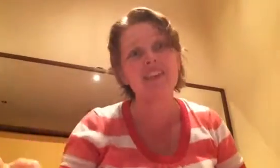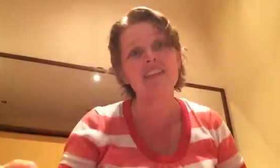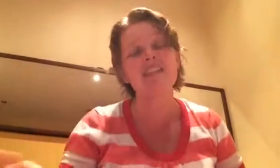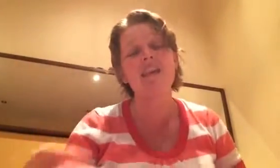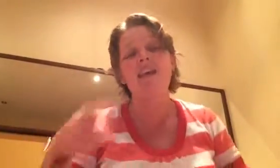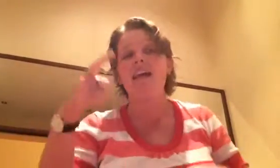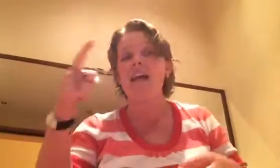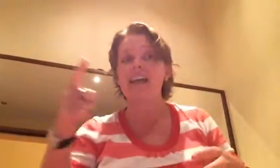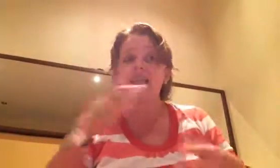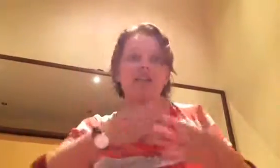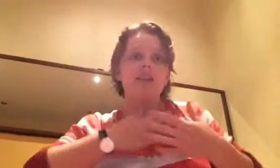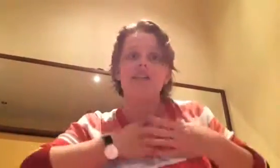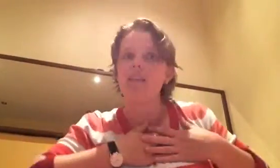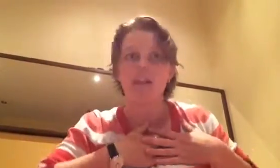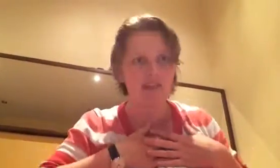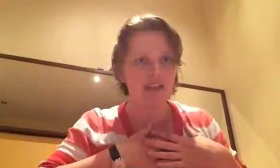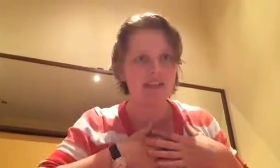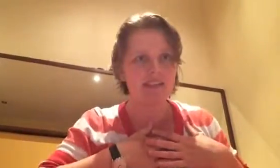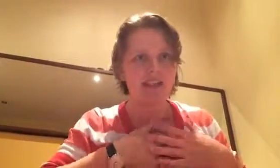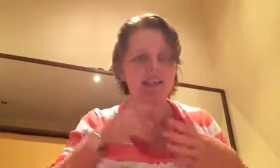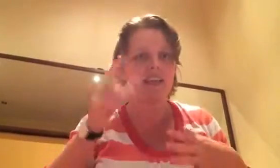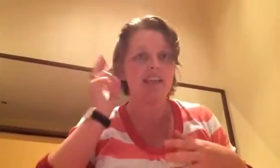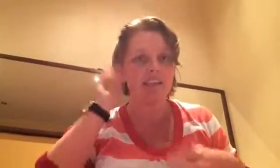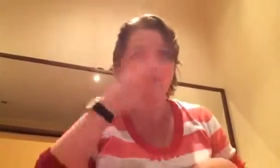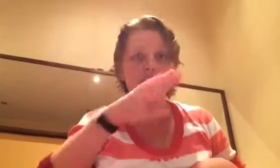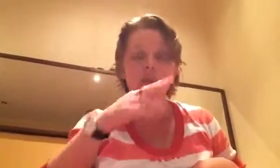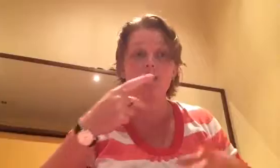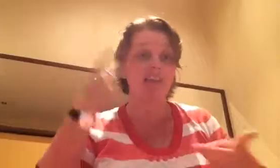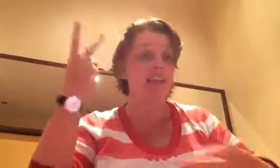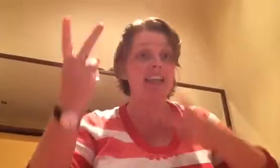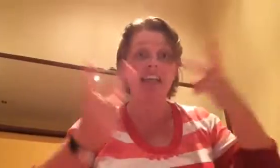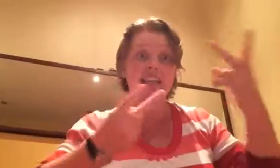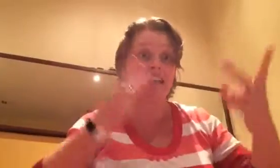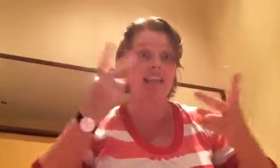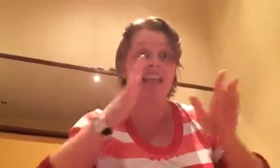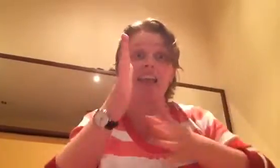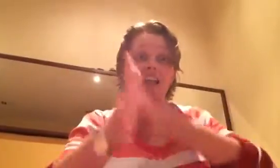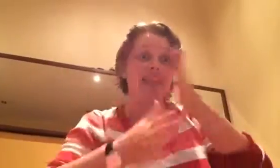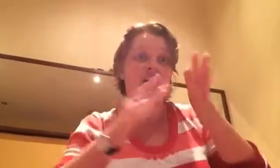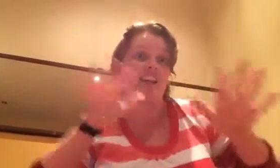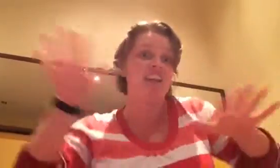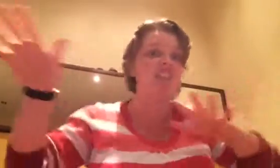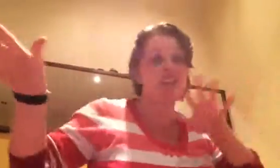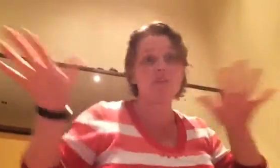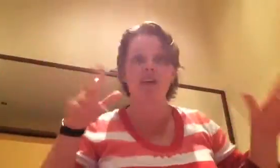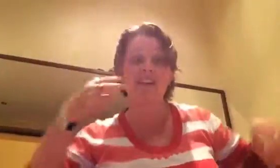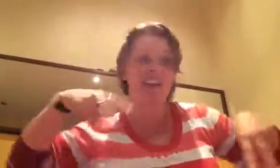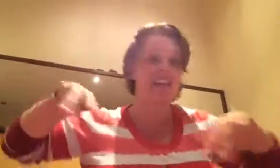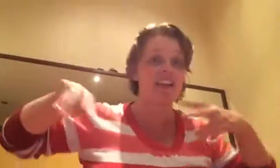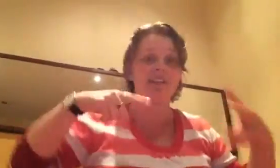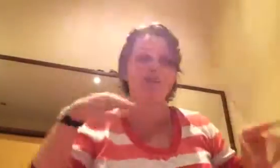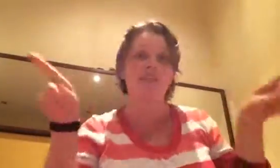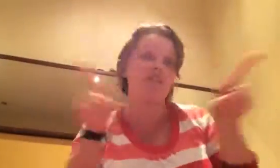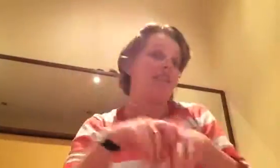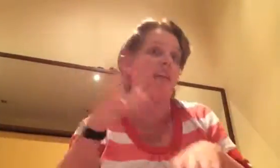repetitious, and they just love it. And deaf children can sing and sign and just express and dance themselves the same